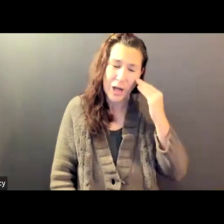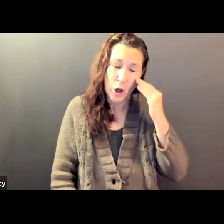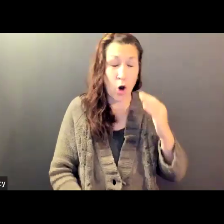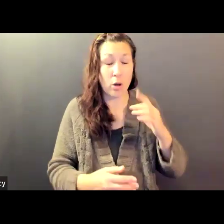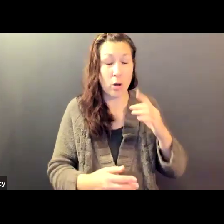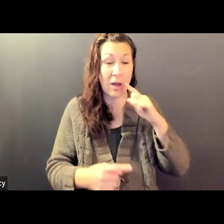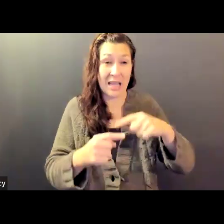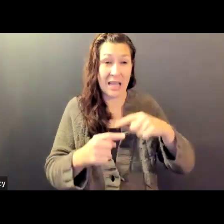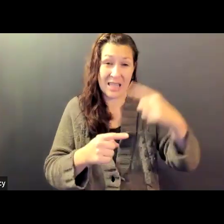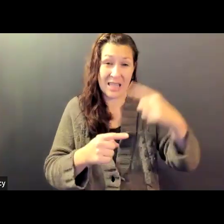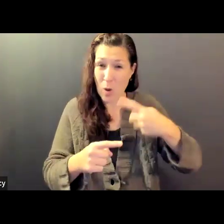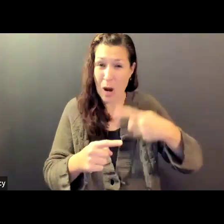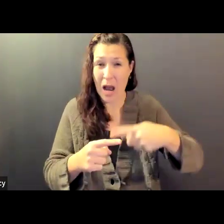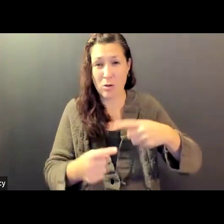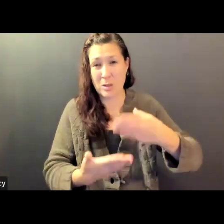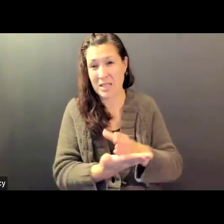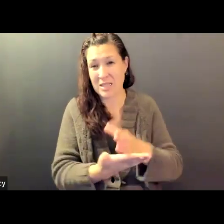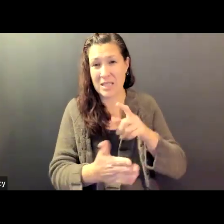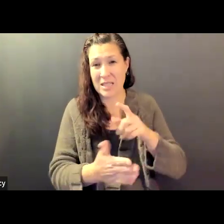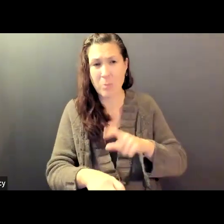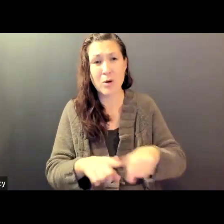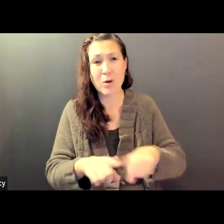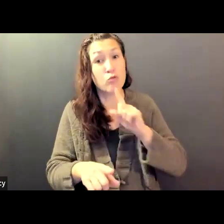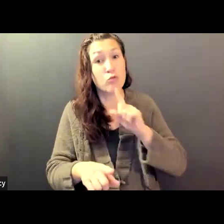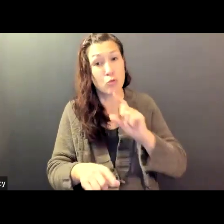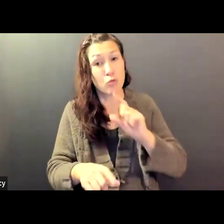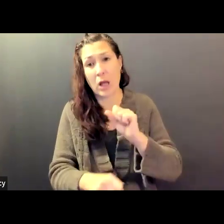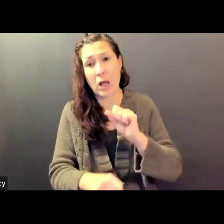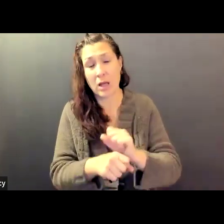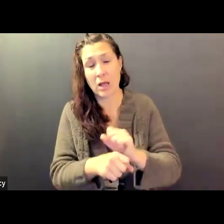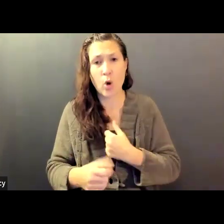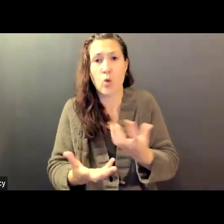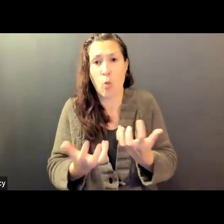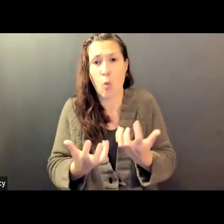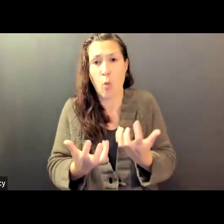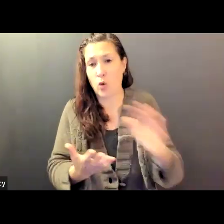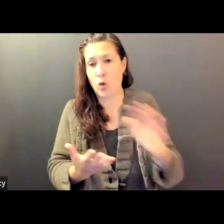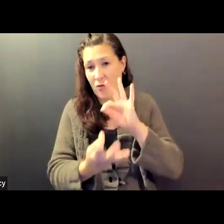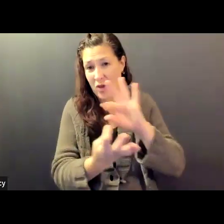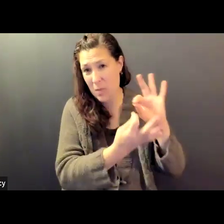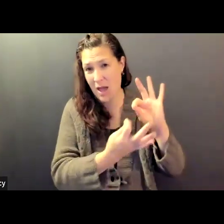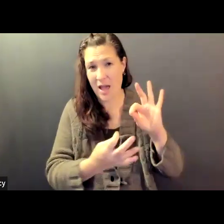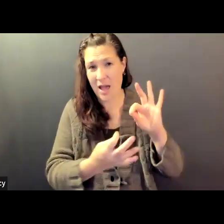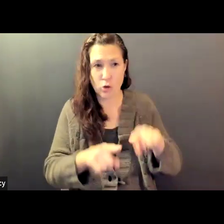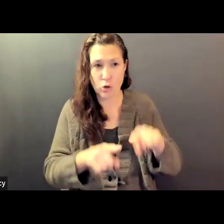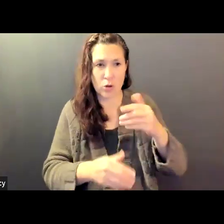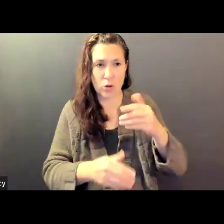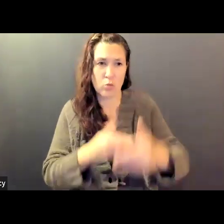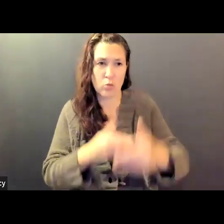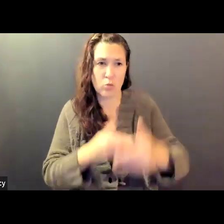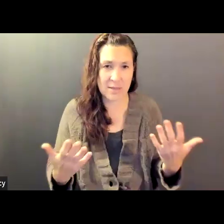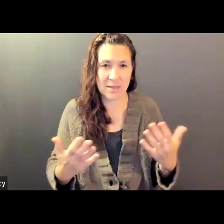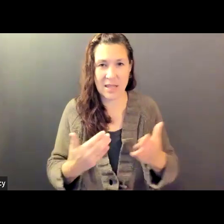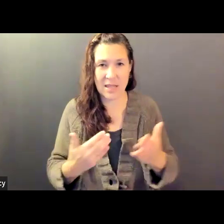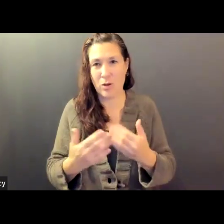your feedback on what we need to do in the budget as we go through the whole process. And so I really appreciate